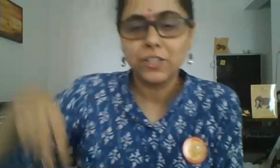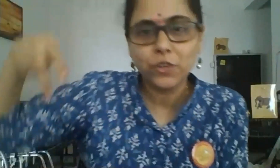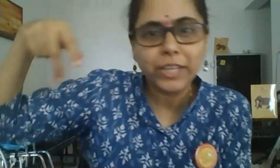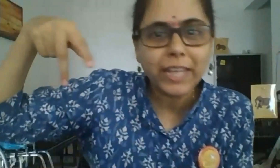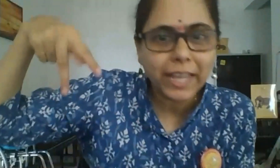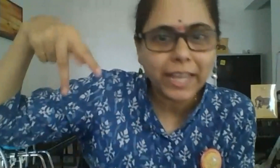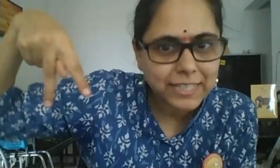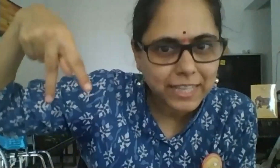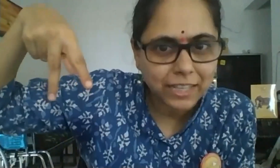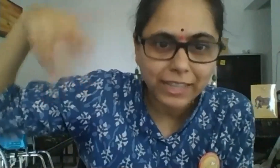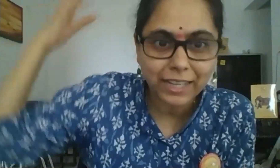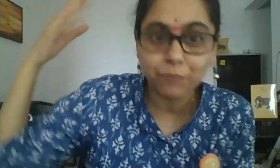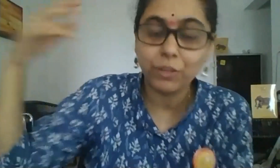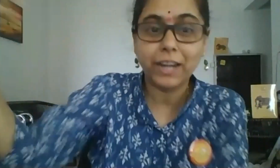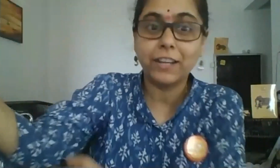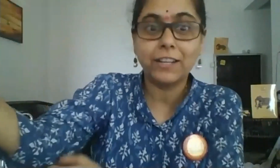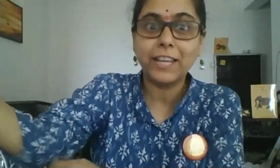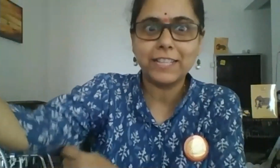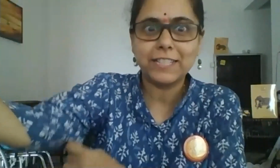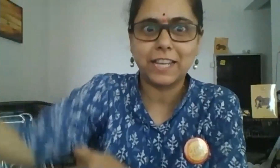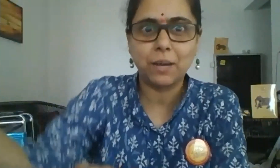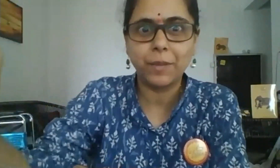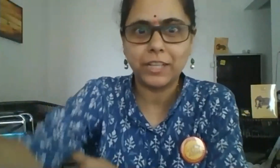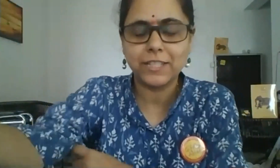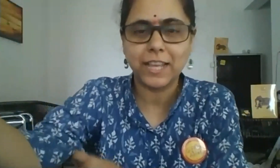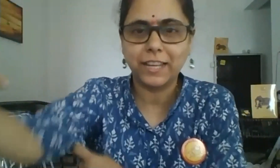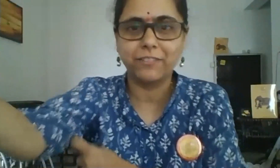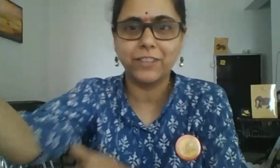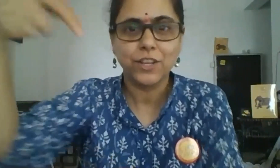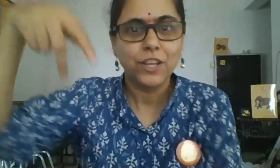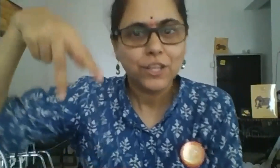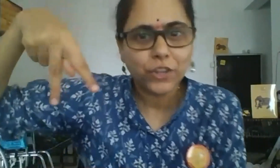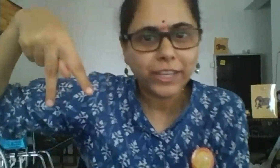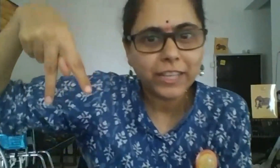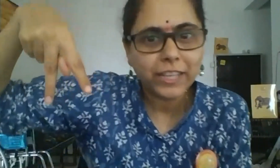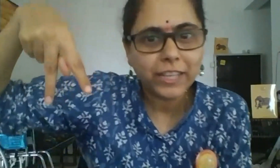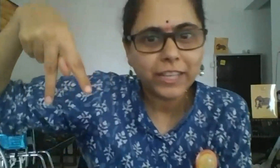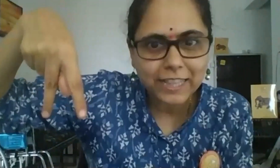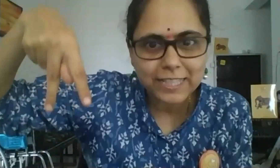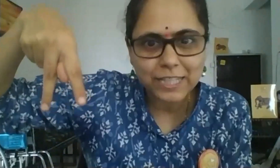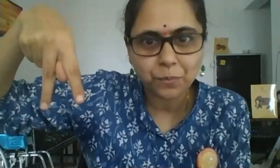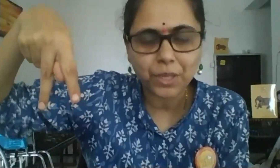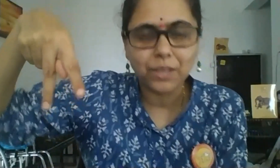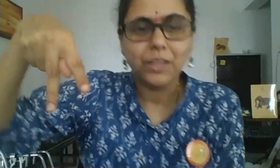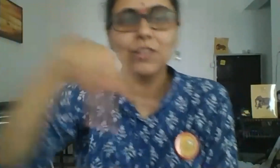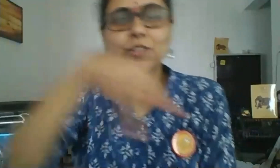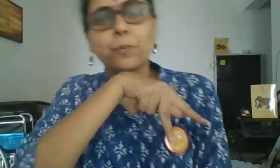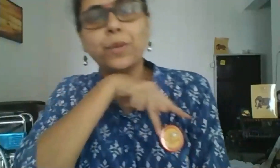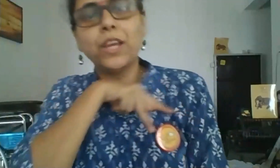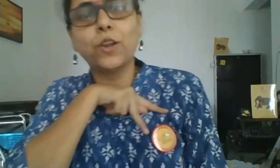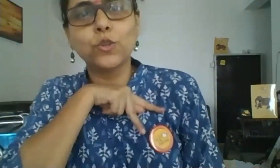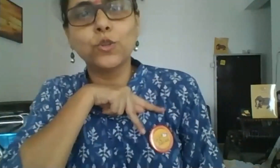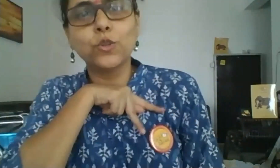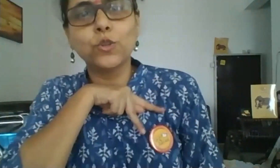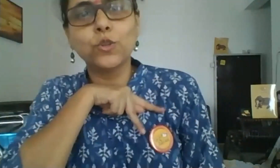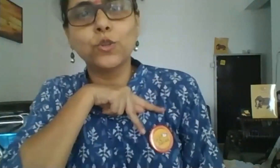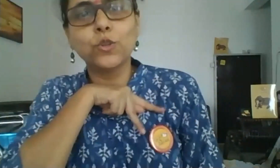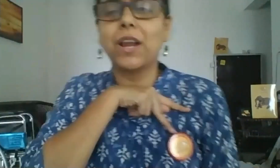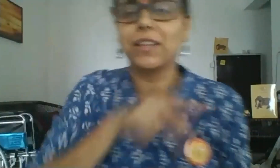in ASL, that time we had learned ASL, American Sign Language. So in ASL, this is P. So P close is Prarthana.